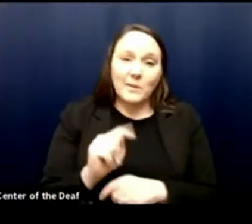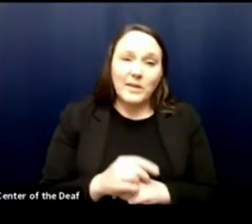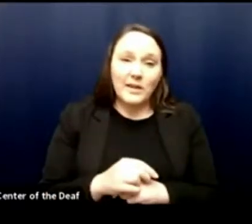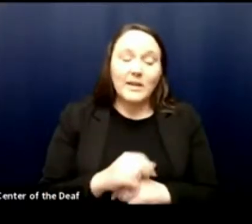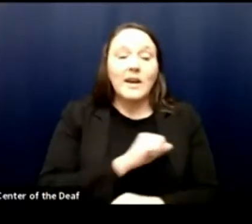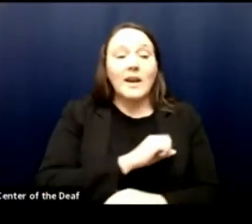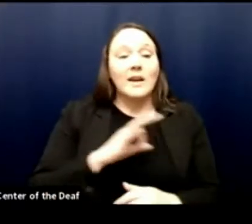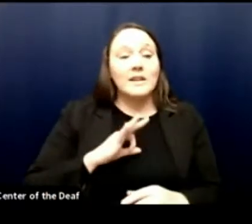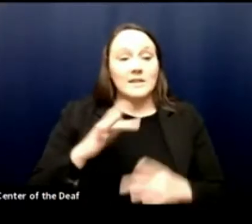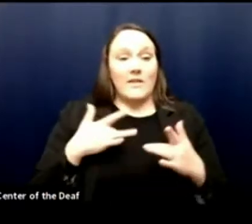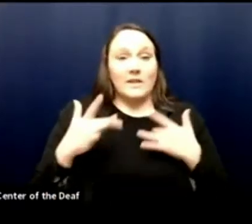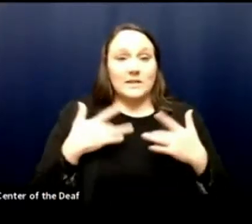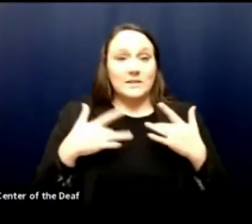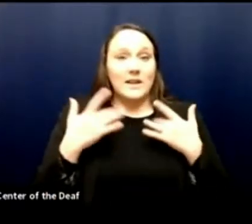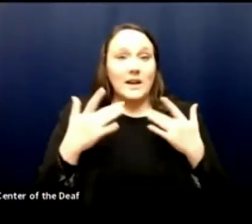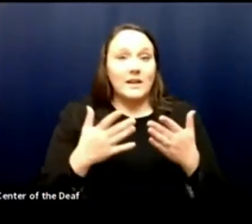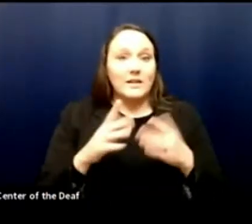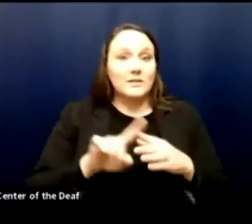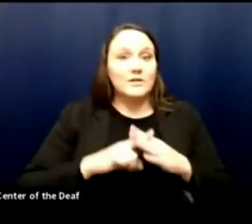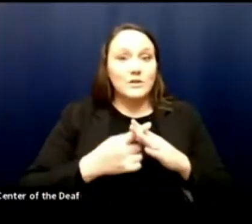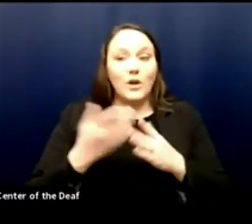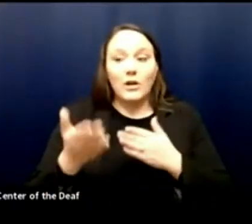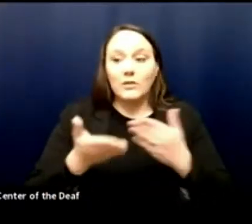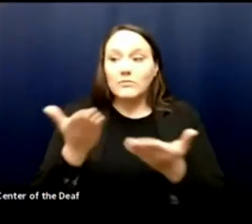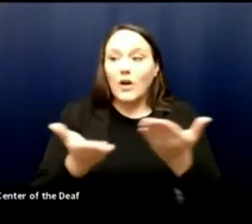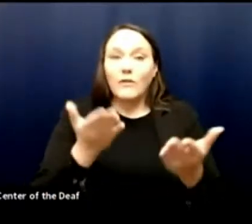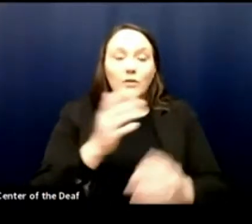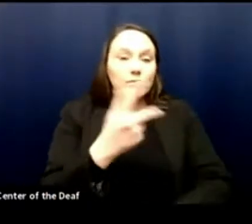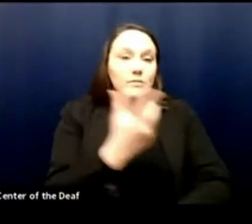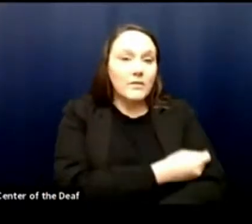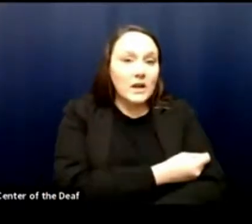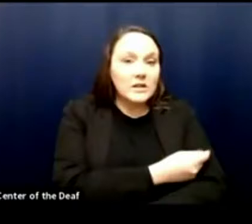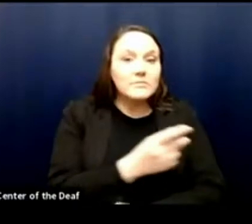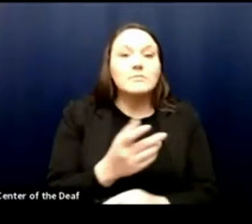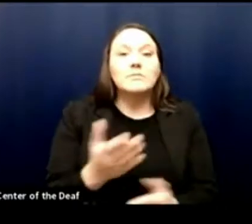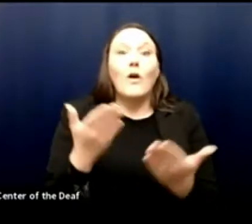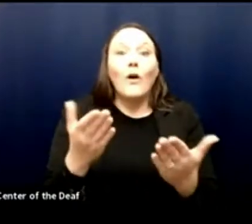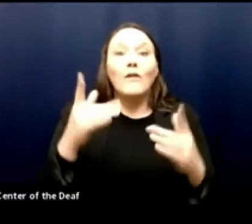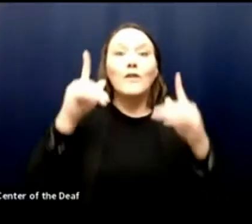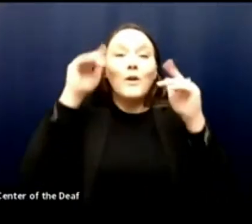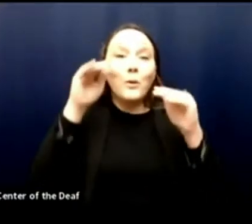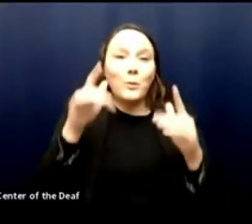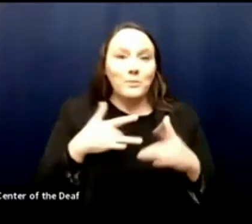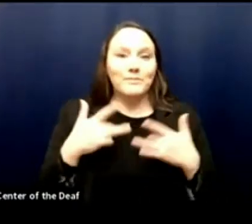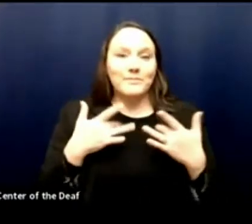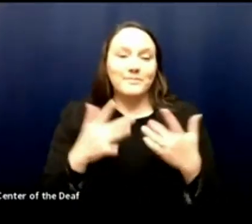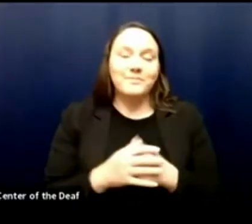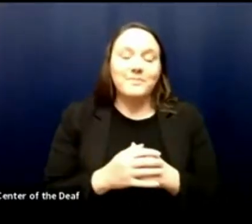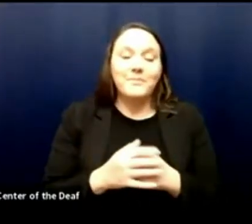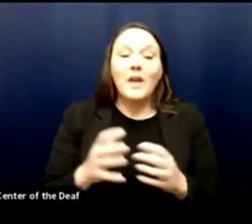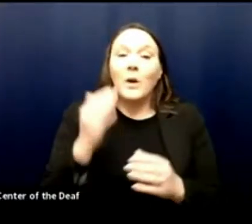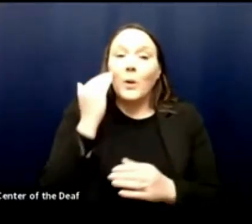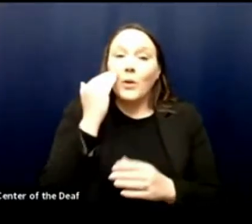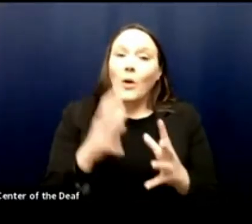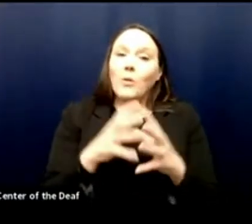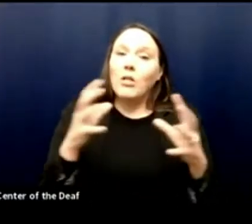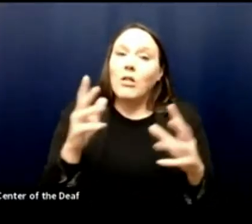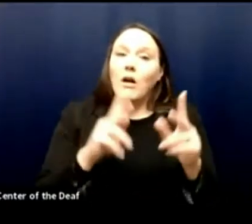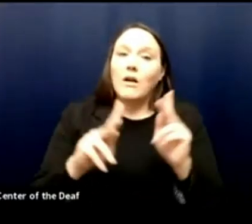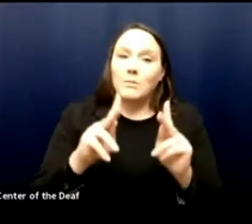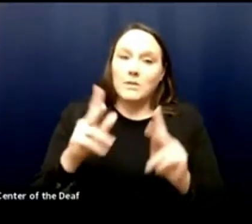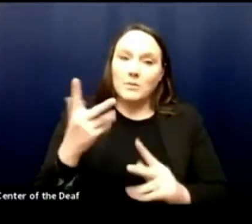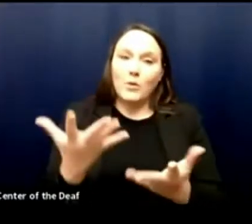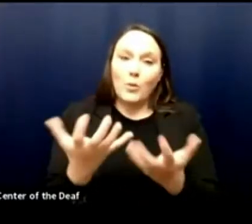start vaccinating and offering people some hope. We know there are many more folks who want this vaccine and have not yet received